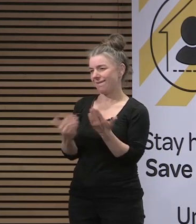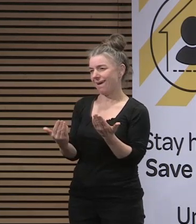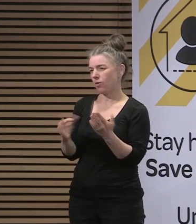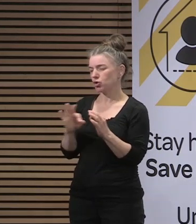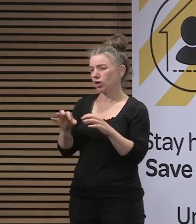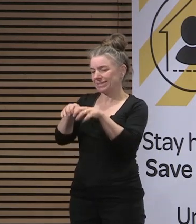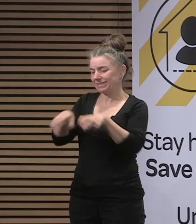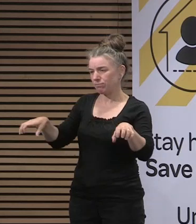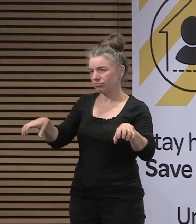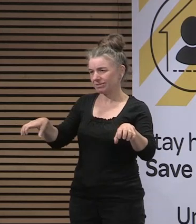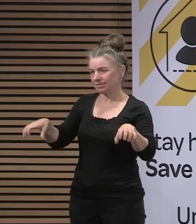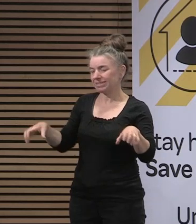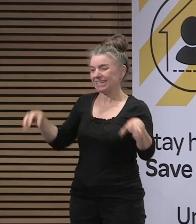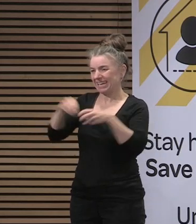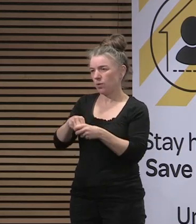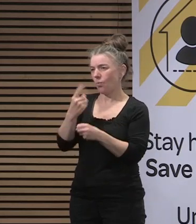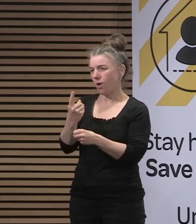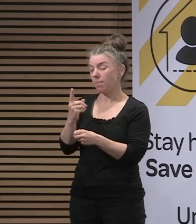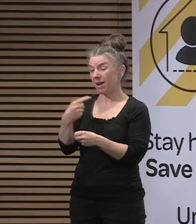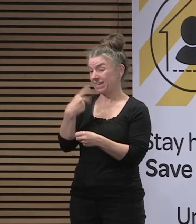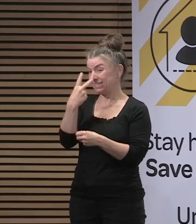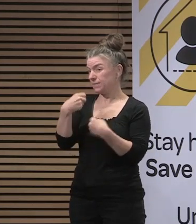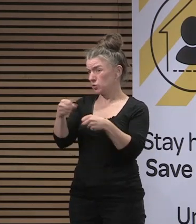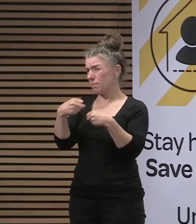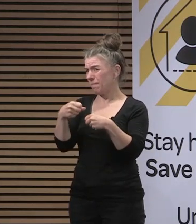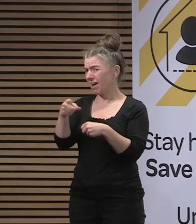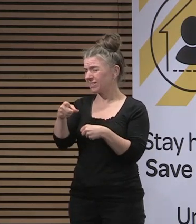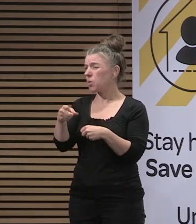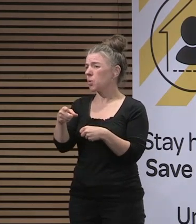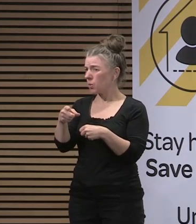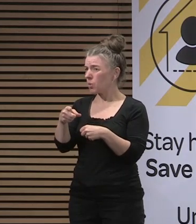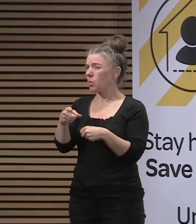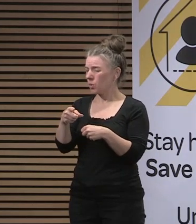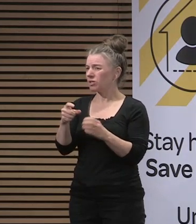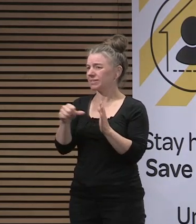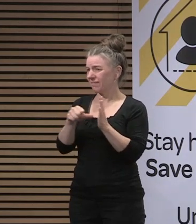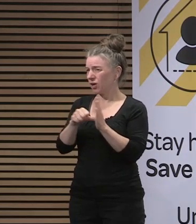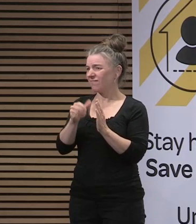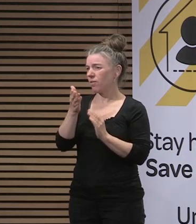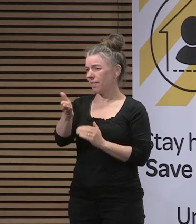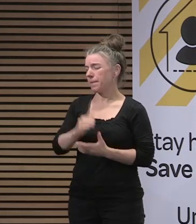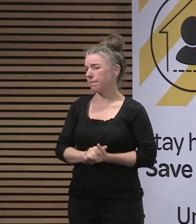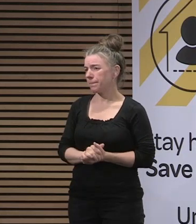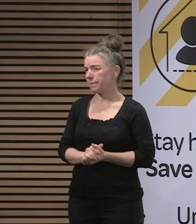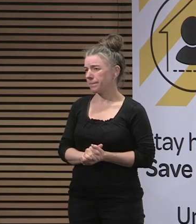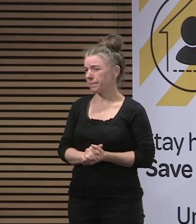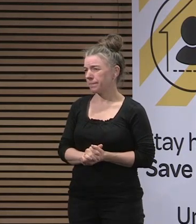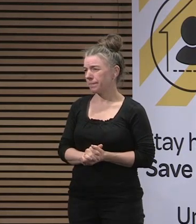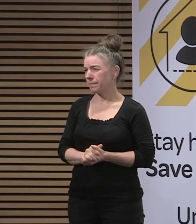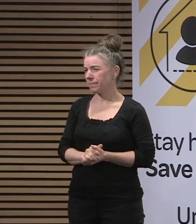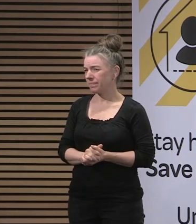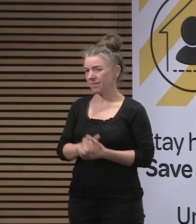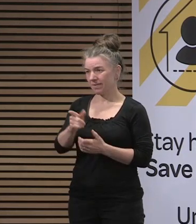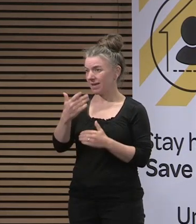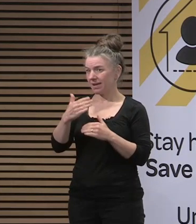now available via the wage subsidy. But I see supermarkets as being in quite a particular position at the moment, not least for the fact that they have not